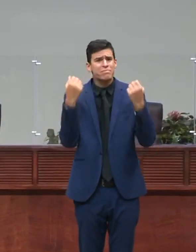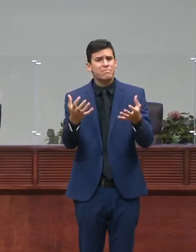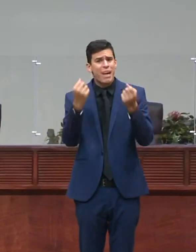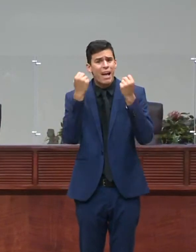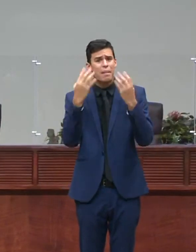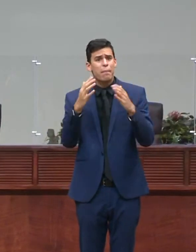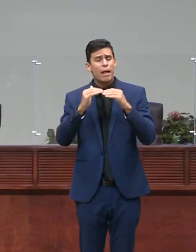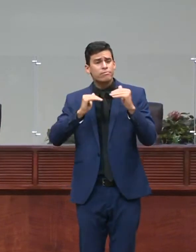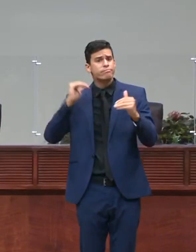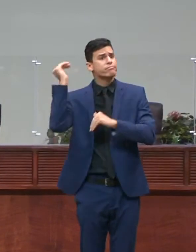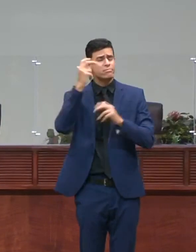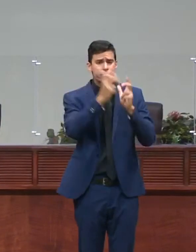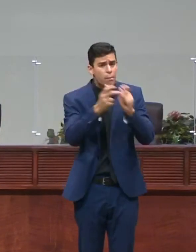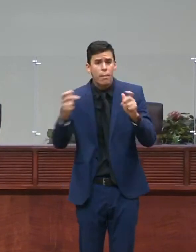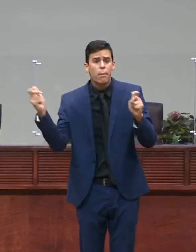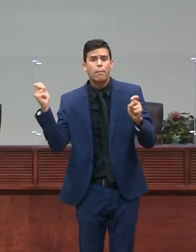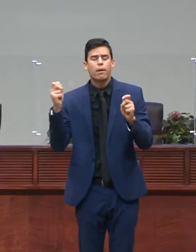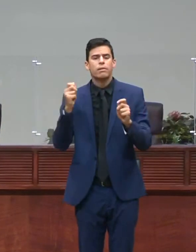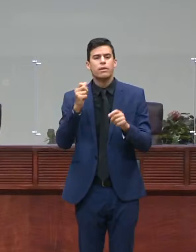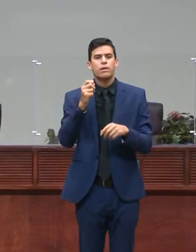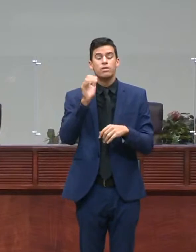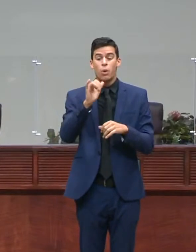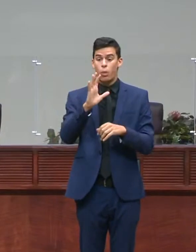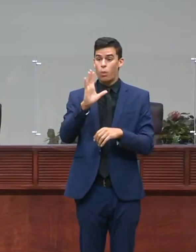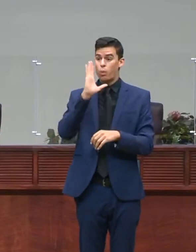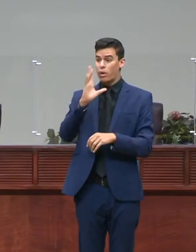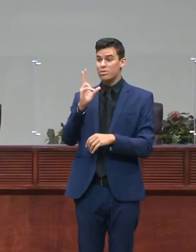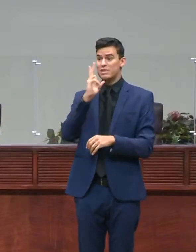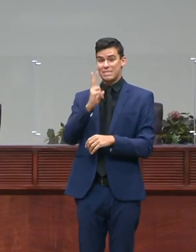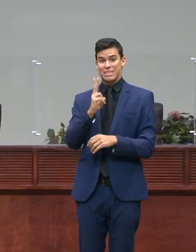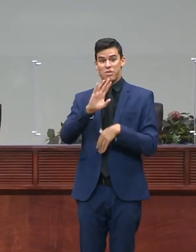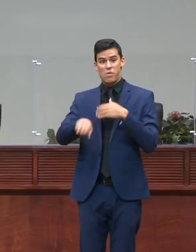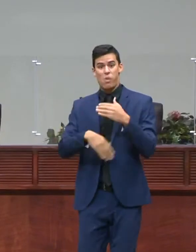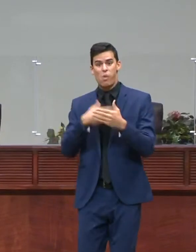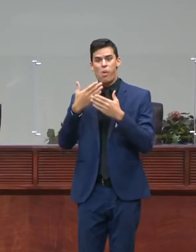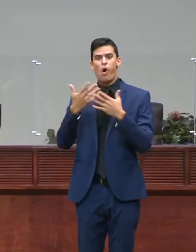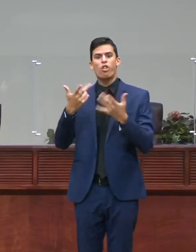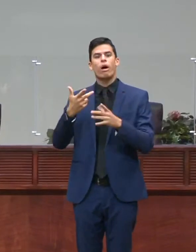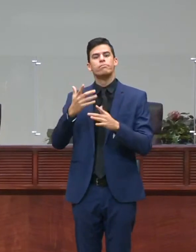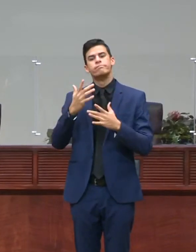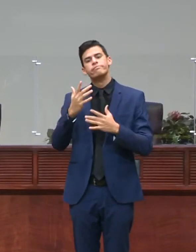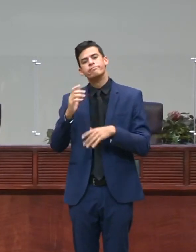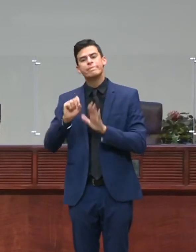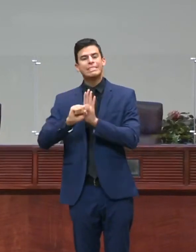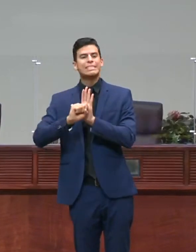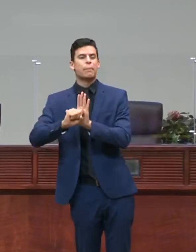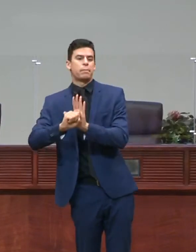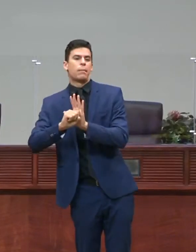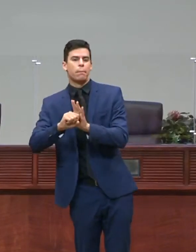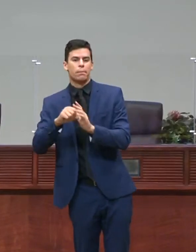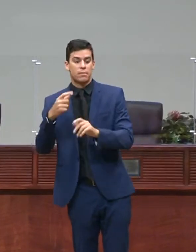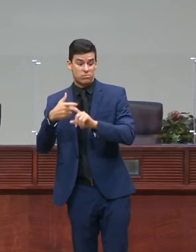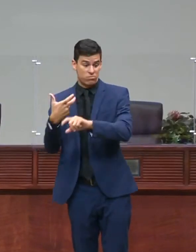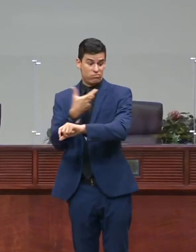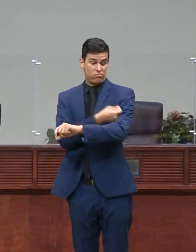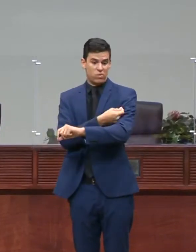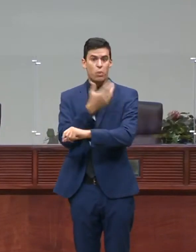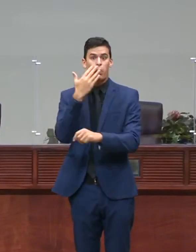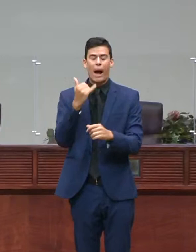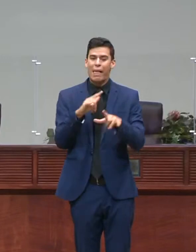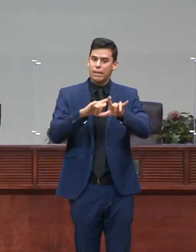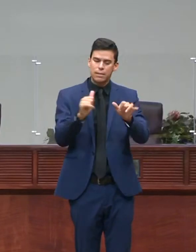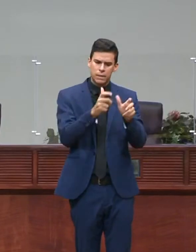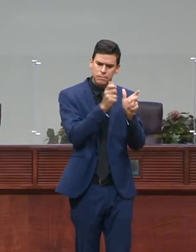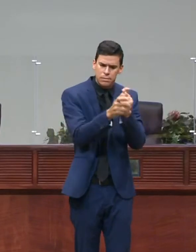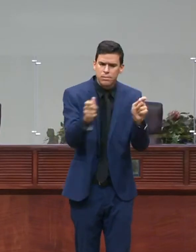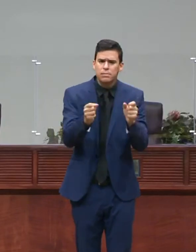So due to that, of course, you are going to see all the possible side effects because we have given millions of vaccines. Now, even